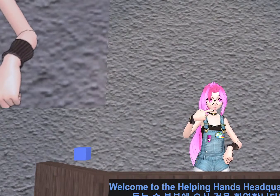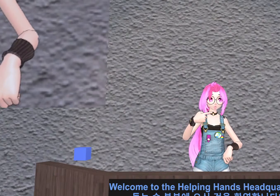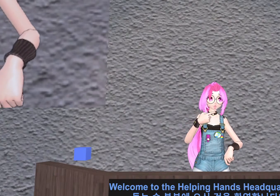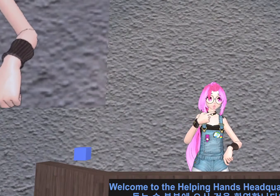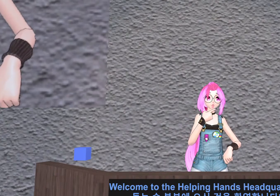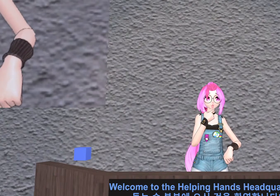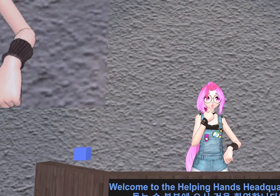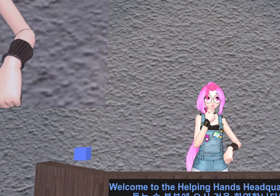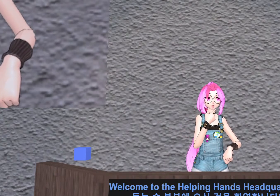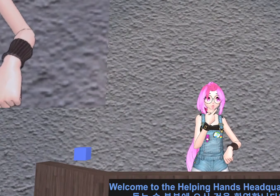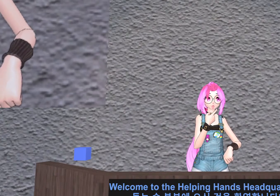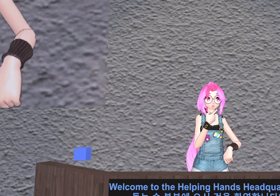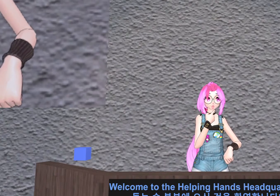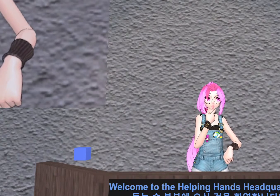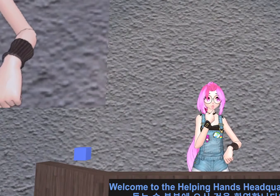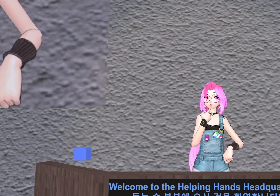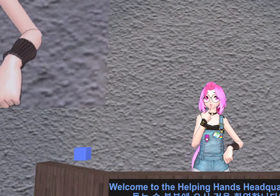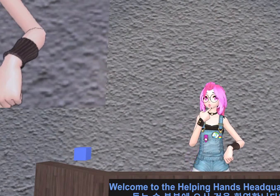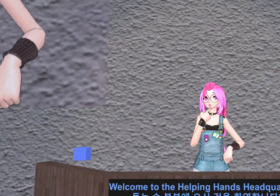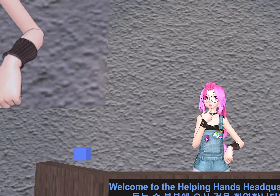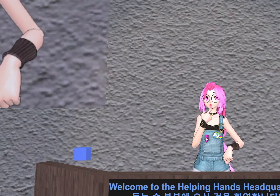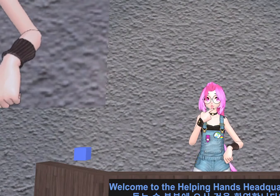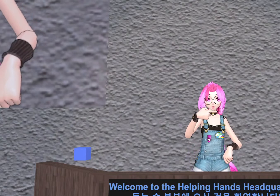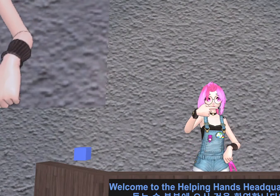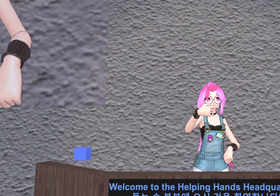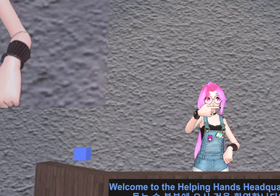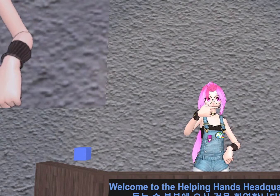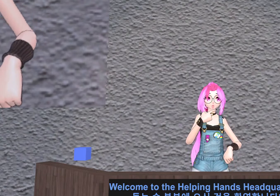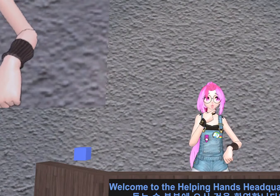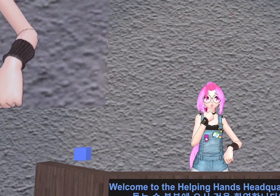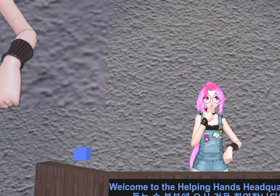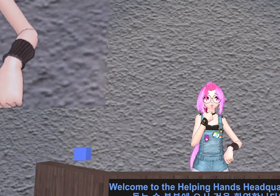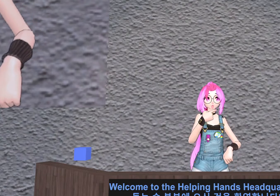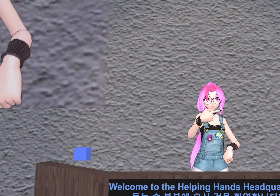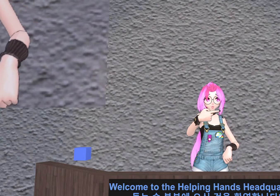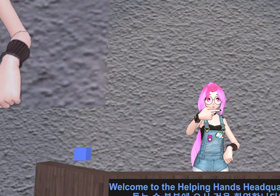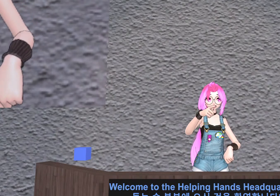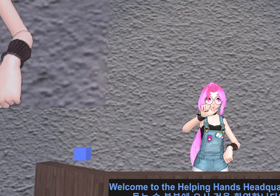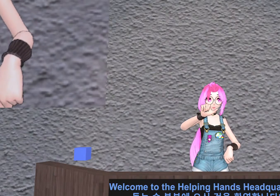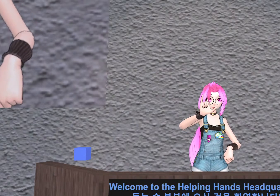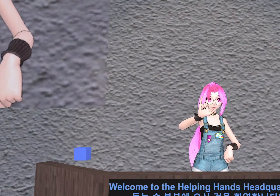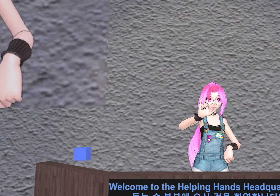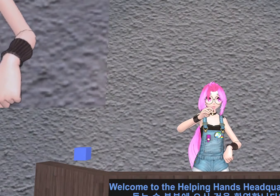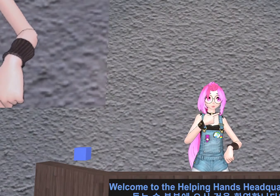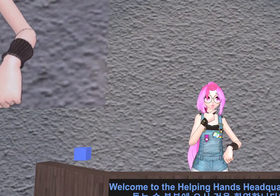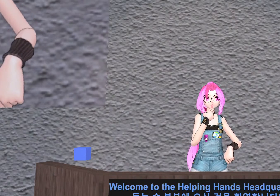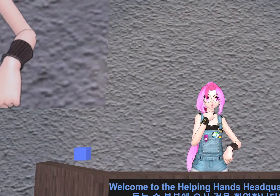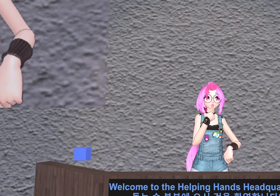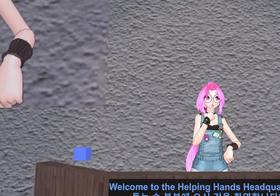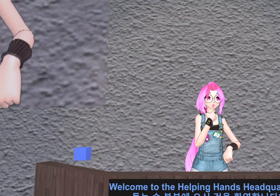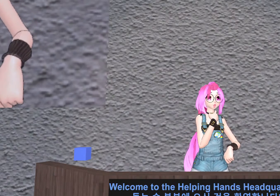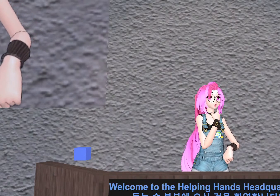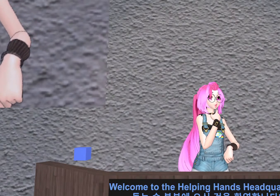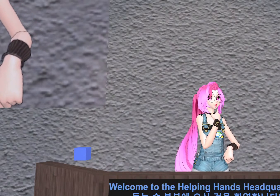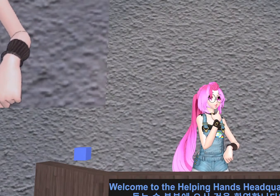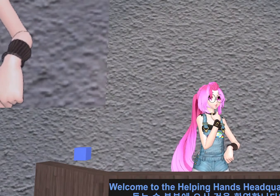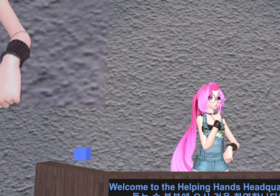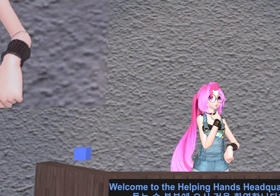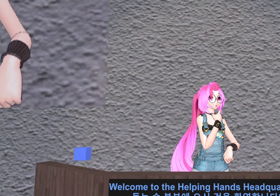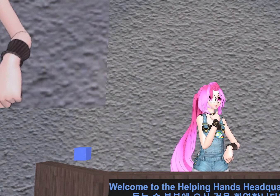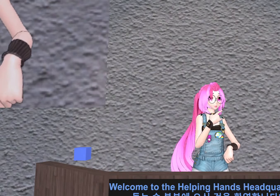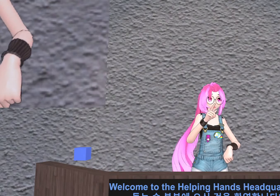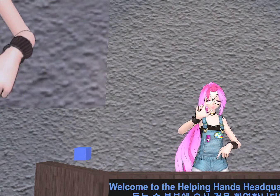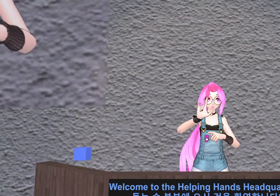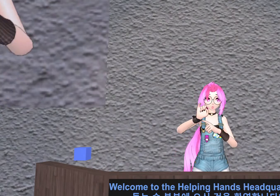in LGBT stands for gay, and it's the exact same side, actually, except it's with a G hand. So gay with a G